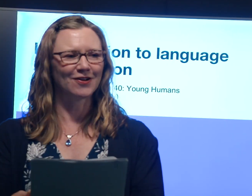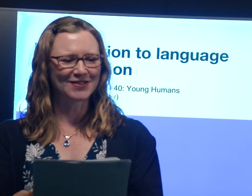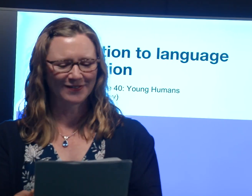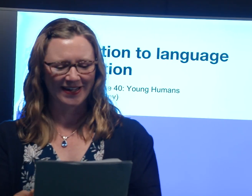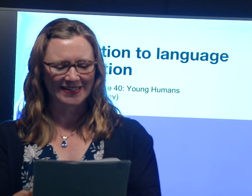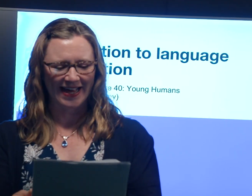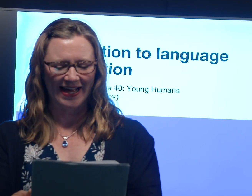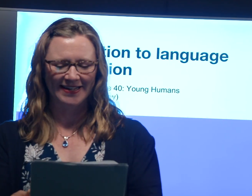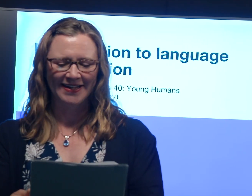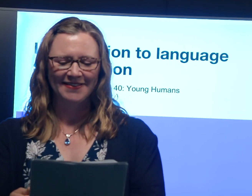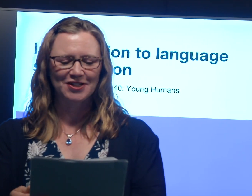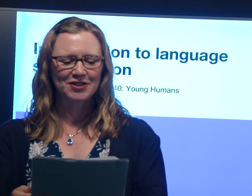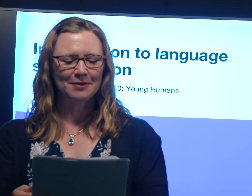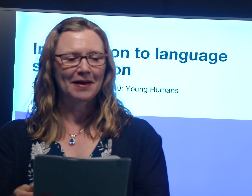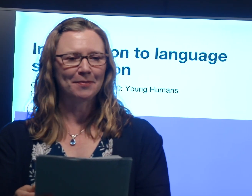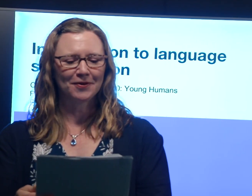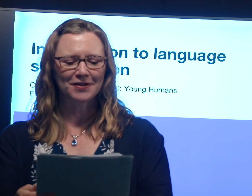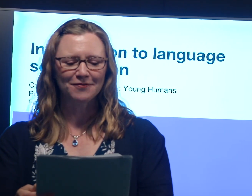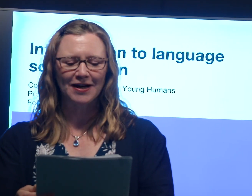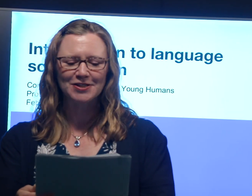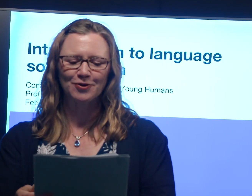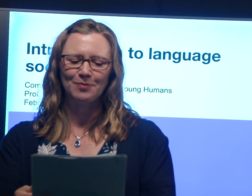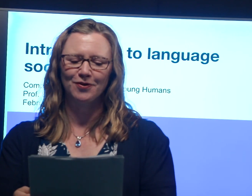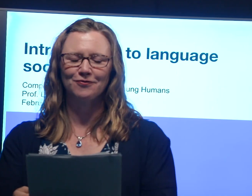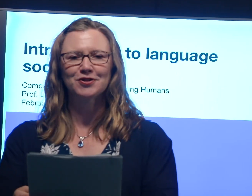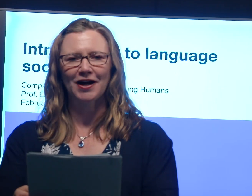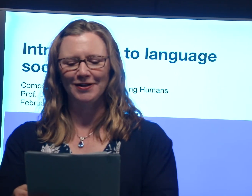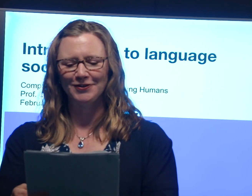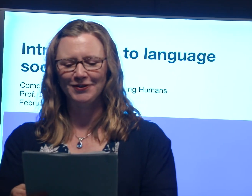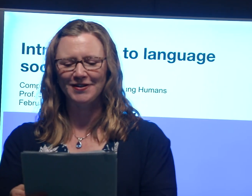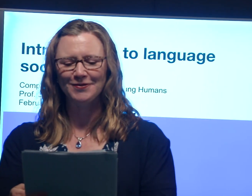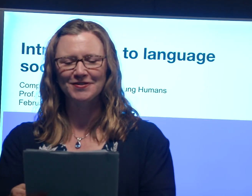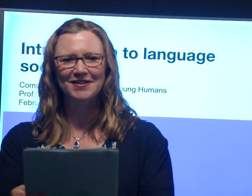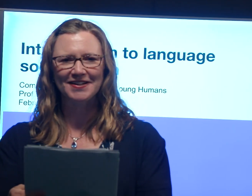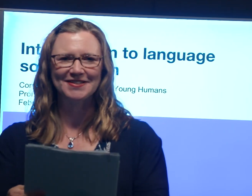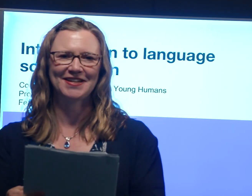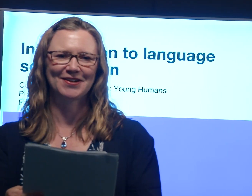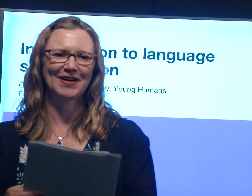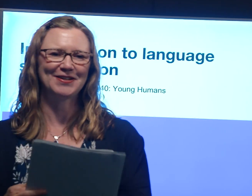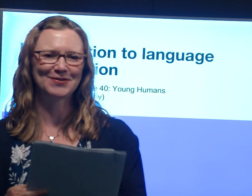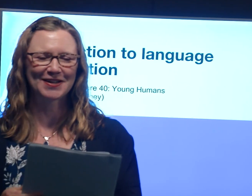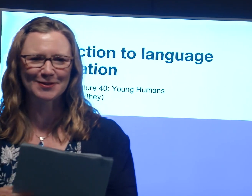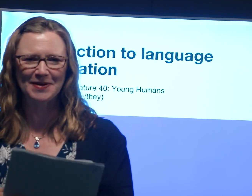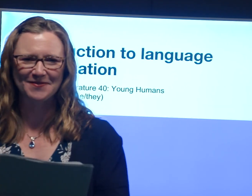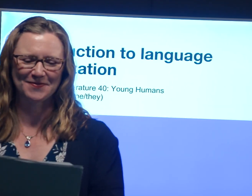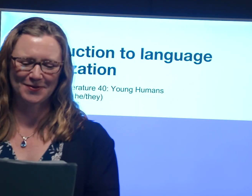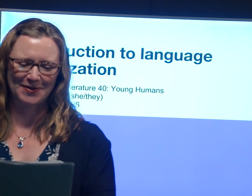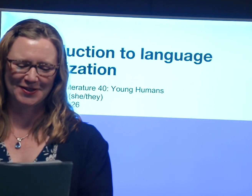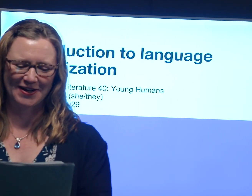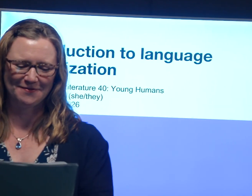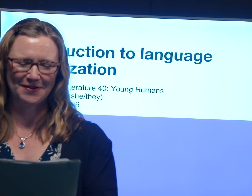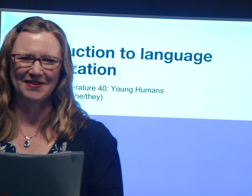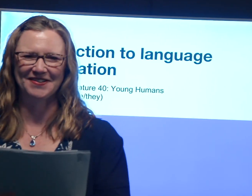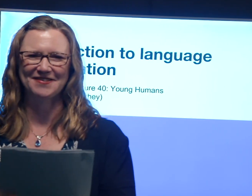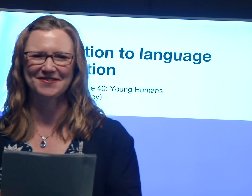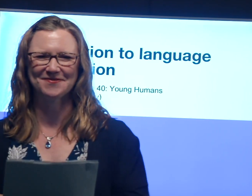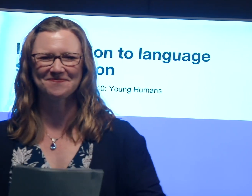also like to add that she's a member of the advisory board for childhood and youth studies here at UCSB, for which I am very grateful.